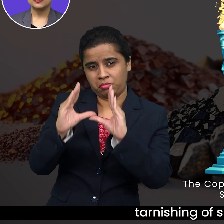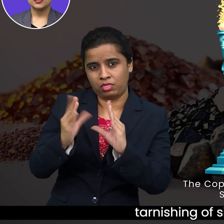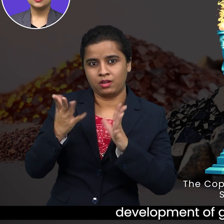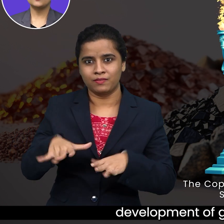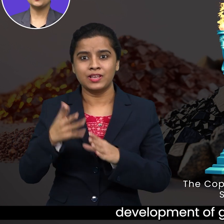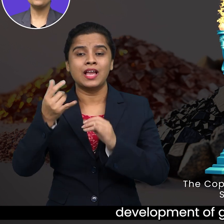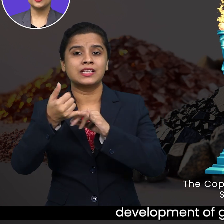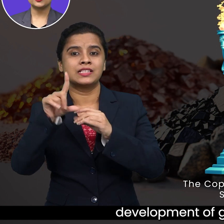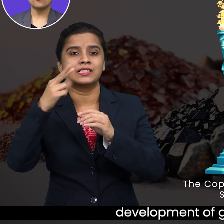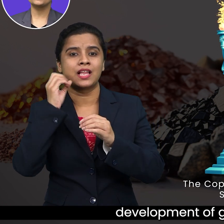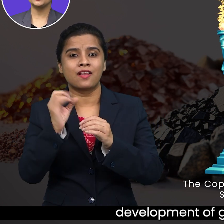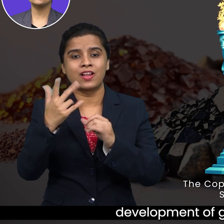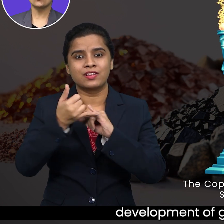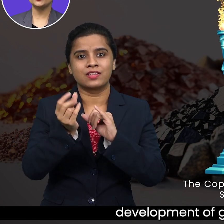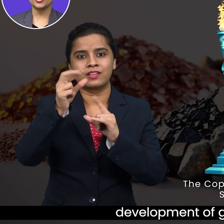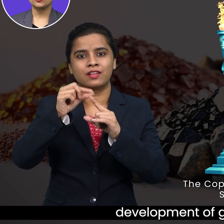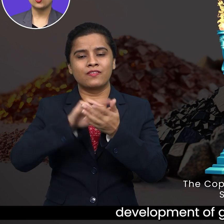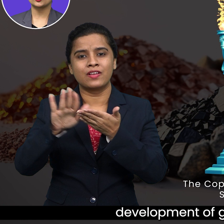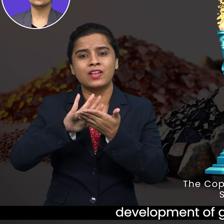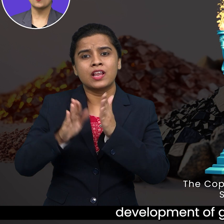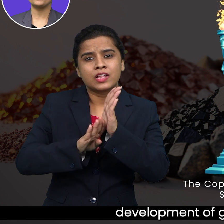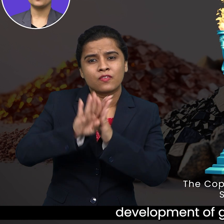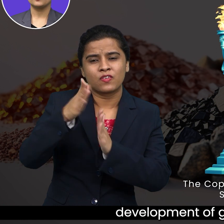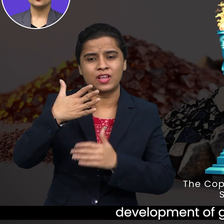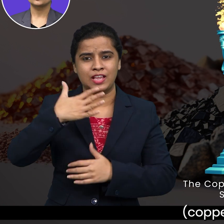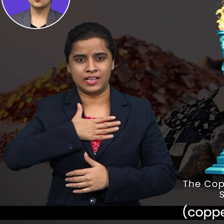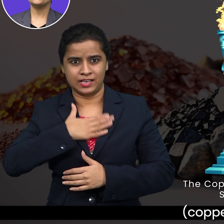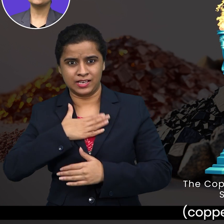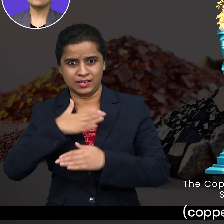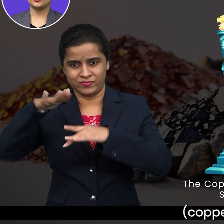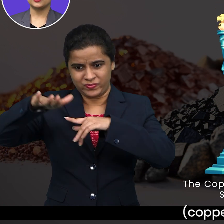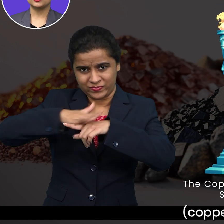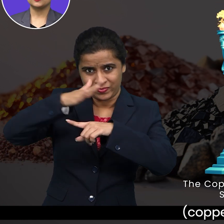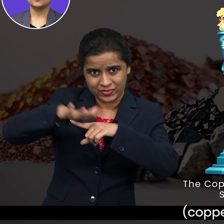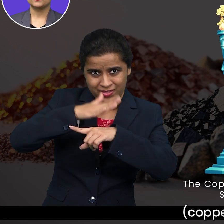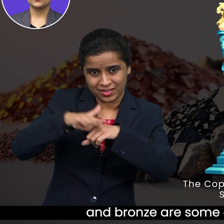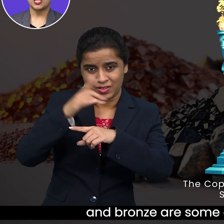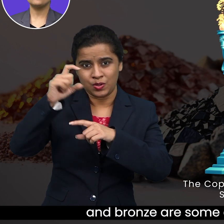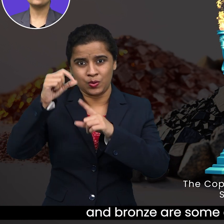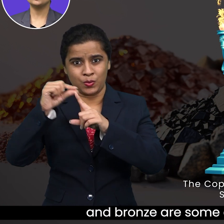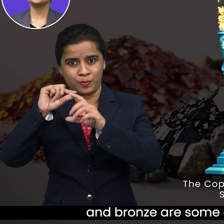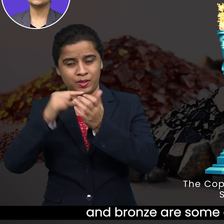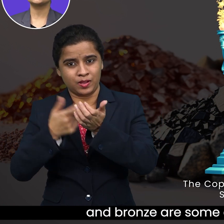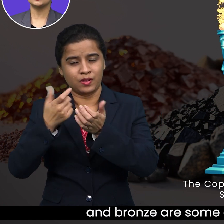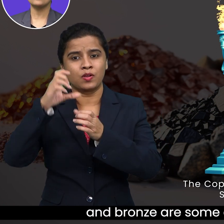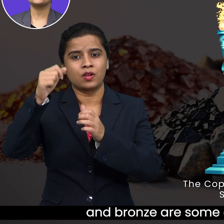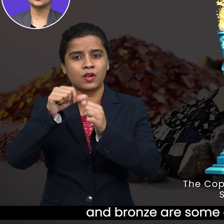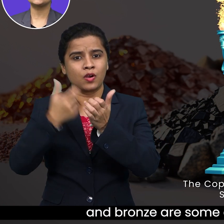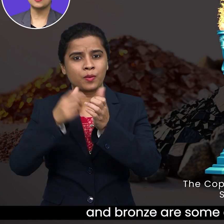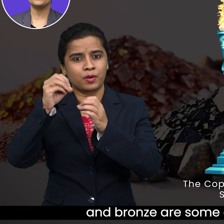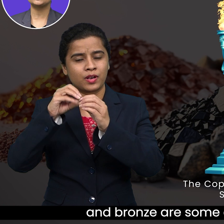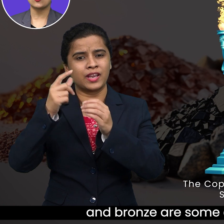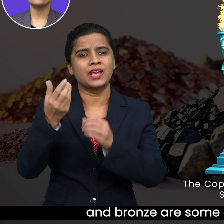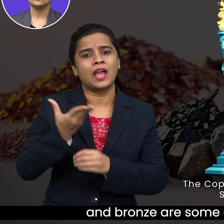sulfide, development of green coating on a copper, copper carbonate, and bronze. Some of